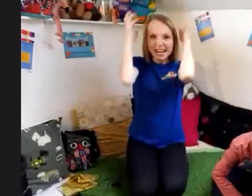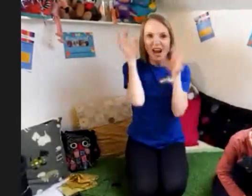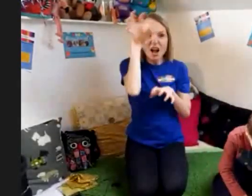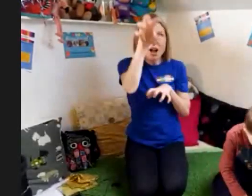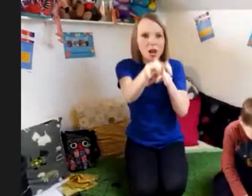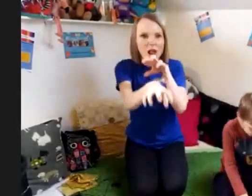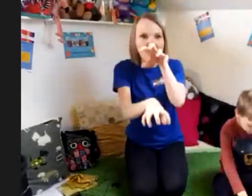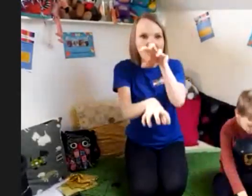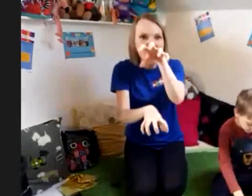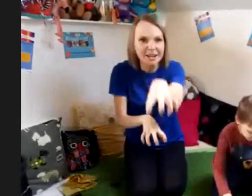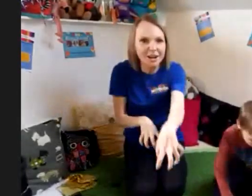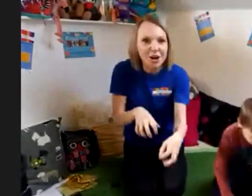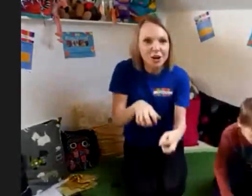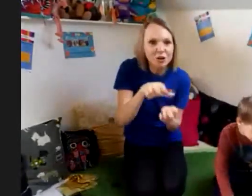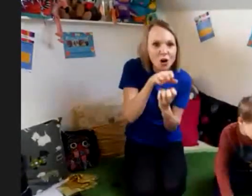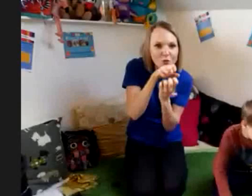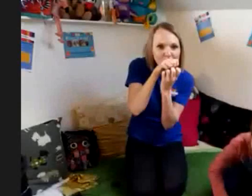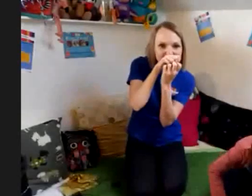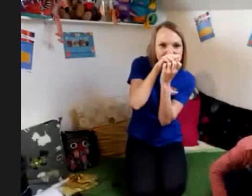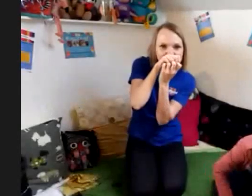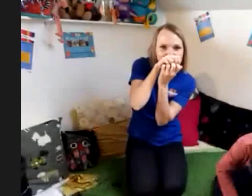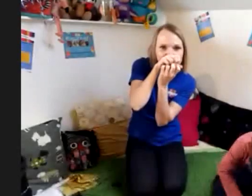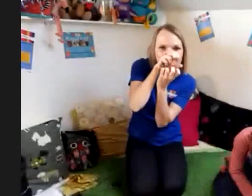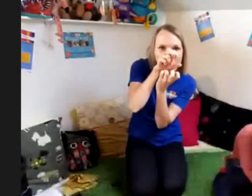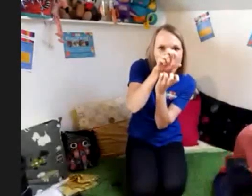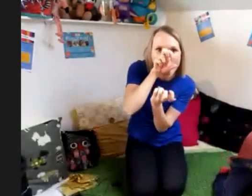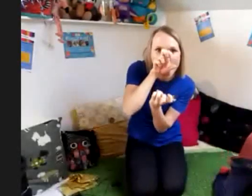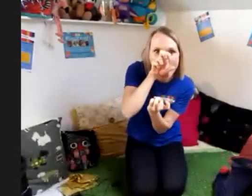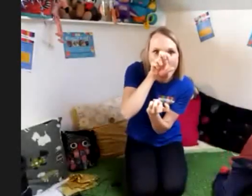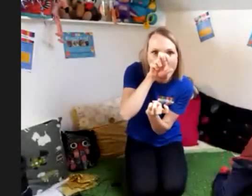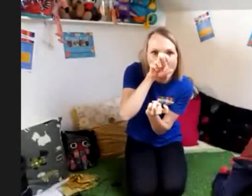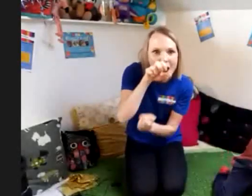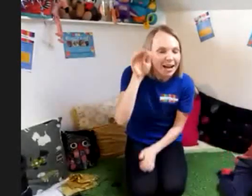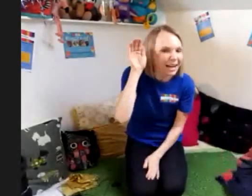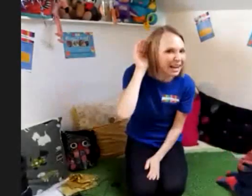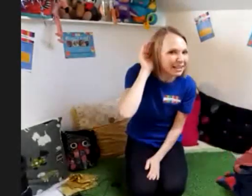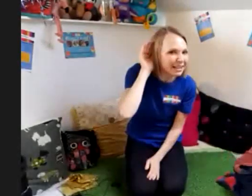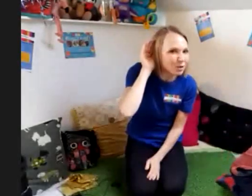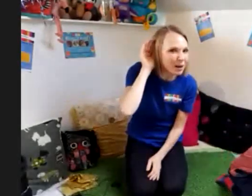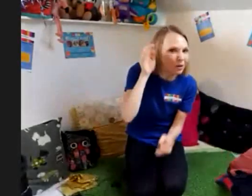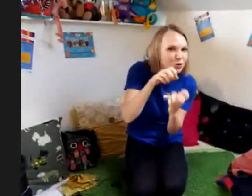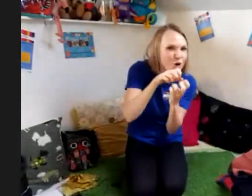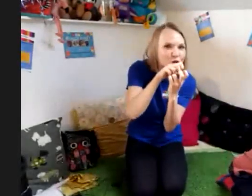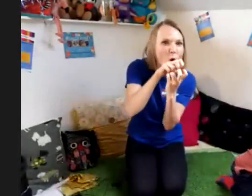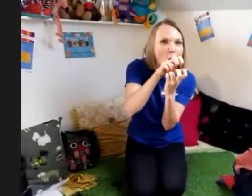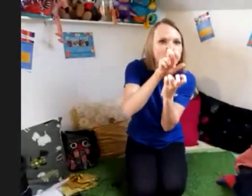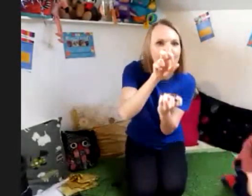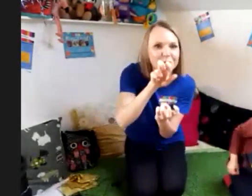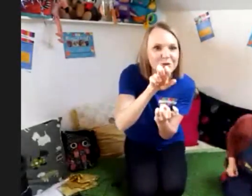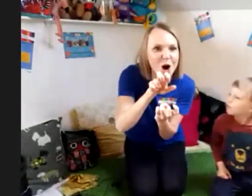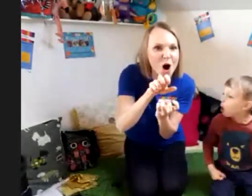a lion, don't forget to roar. Can I hear some loud roars? Oh, good